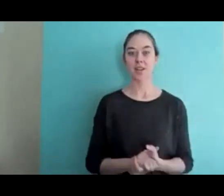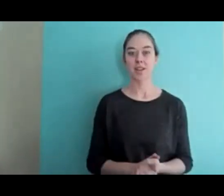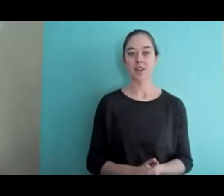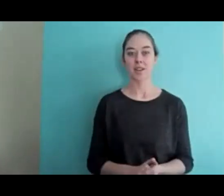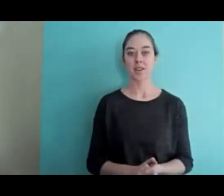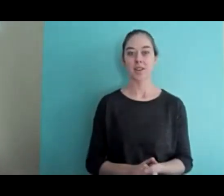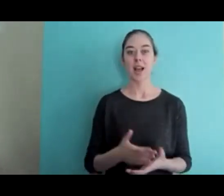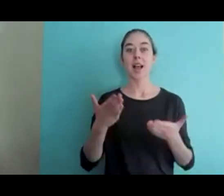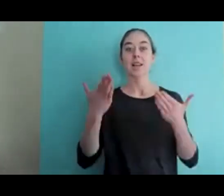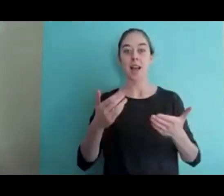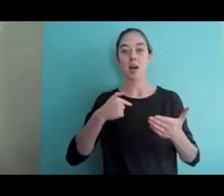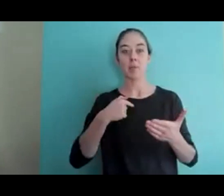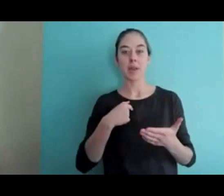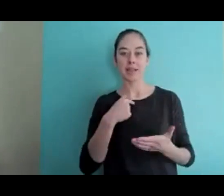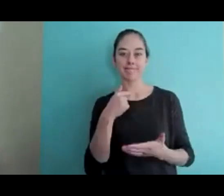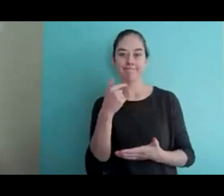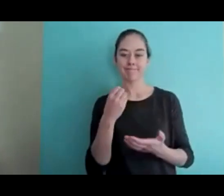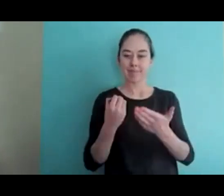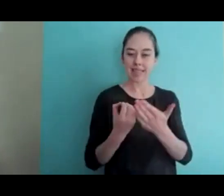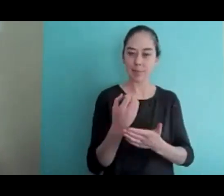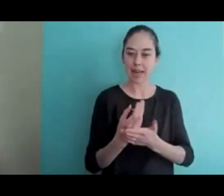Okay, I'll talk you through the next little part, guys.